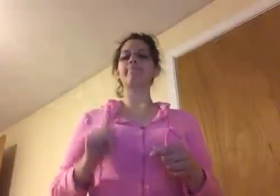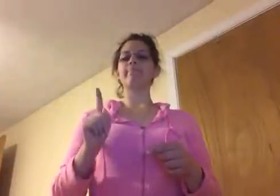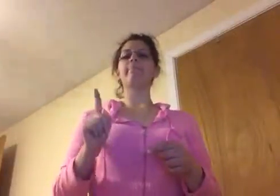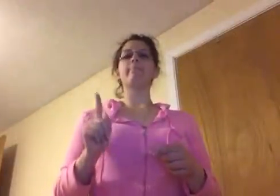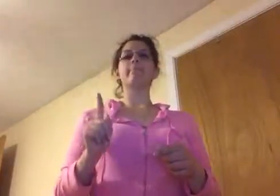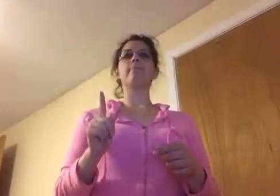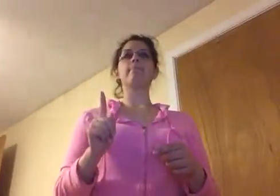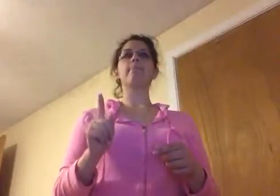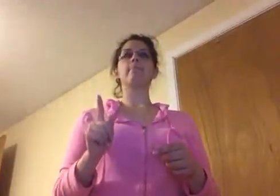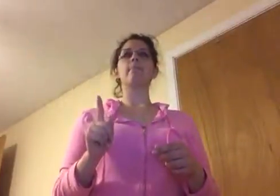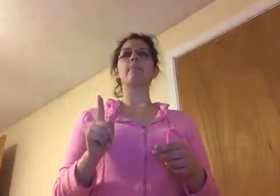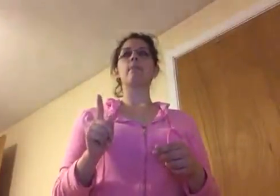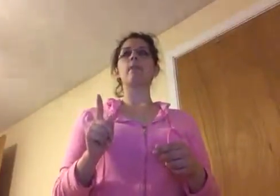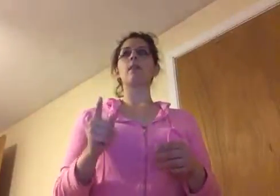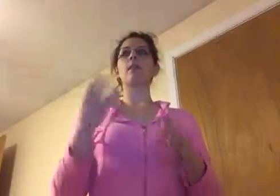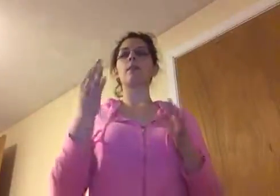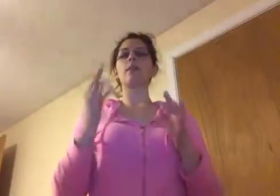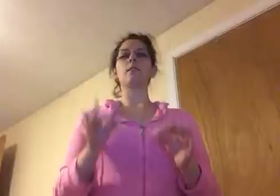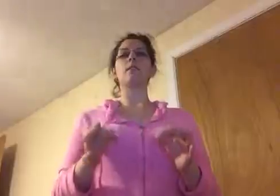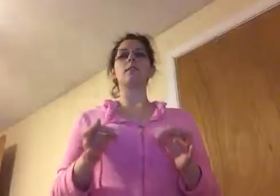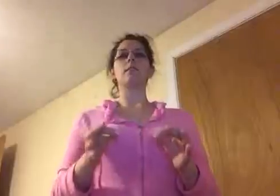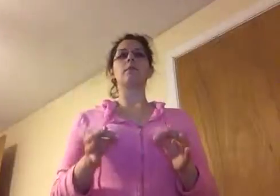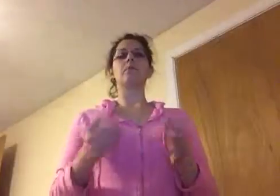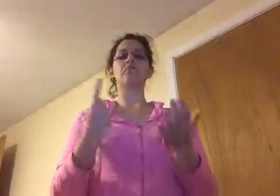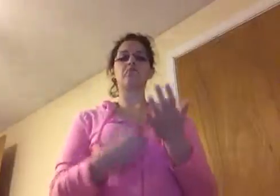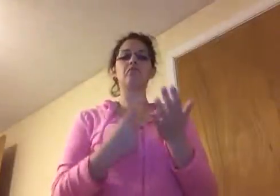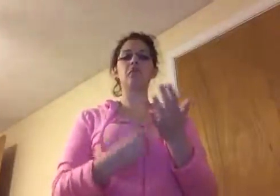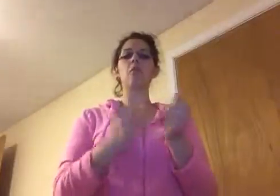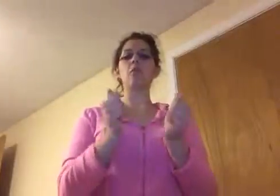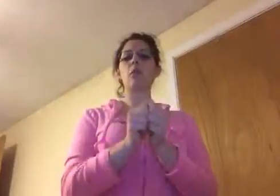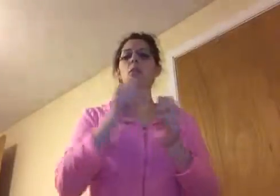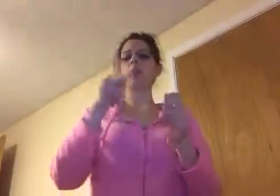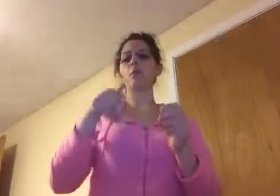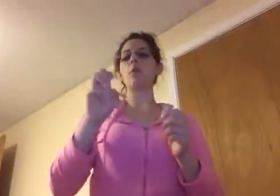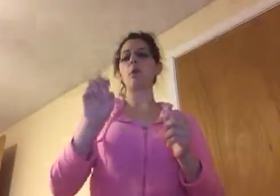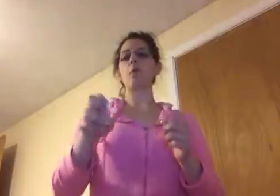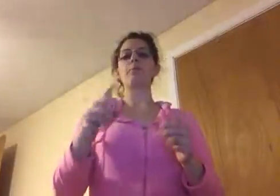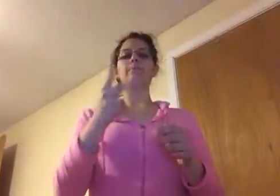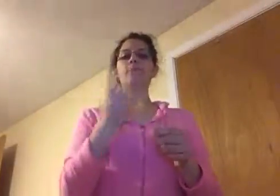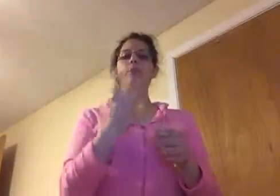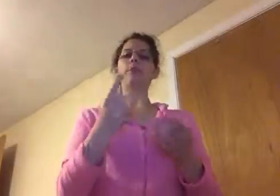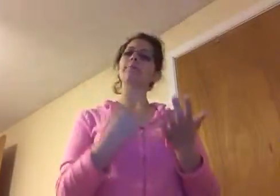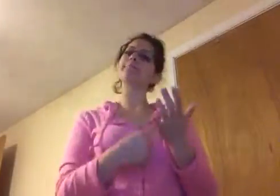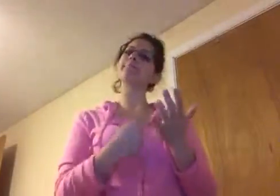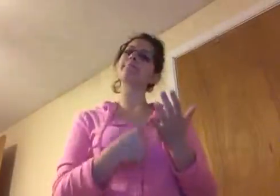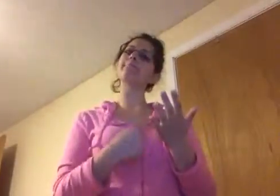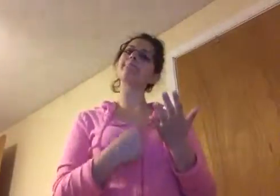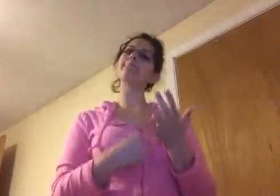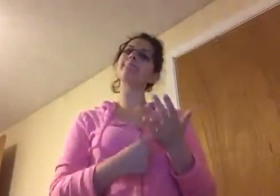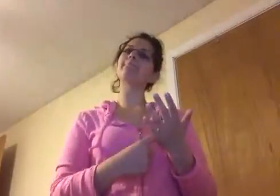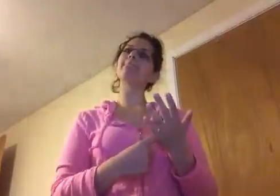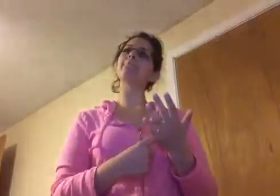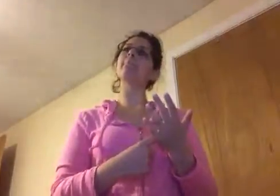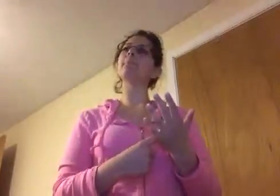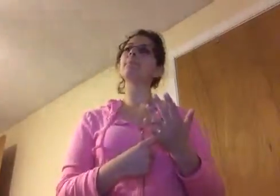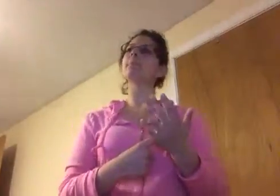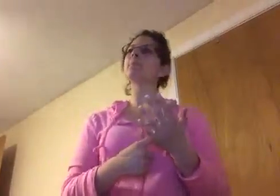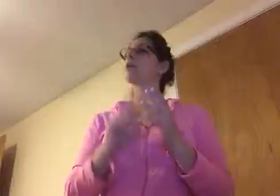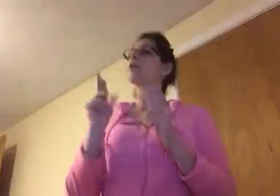he actually said, well, if you're not going to give me an annulment, then I no longer recognize you as the head of the church. And in fact, what he did was he placed